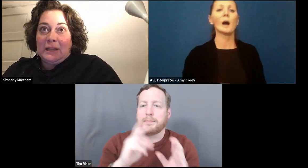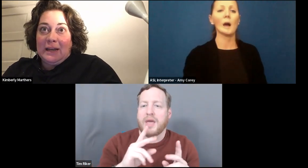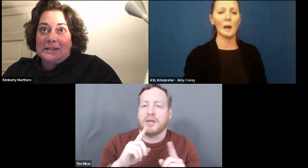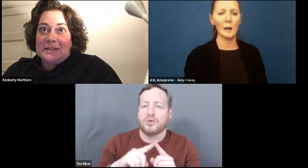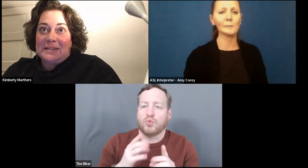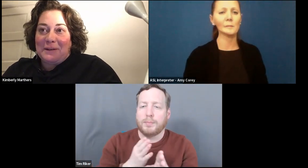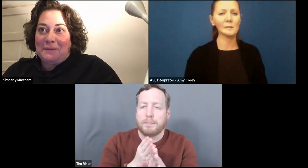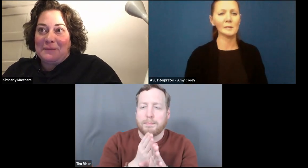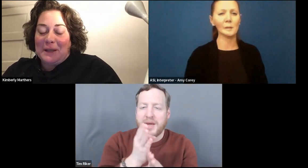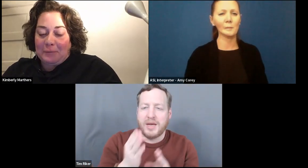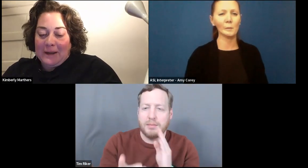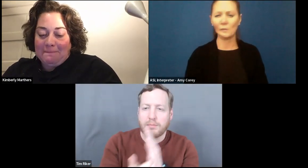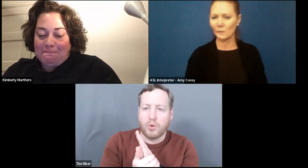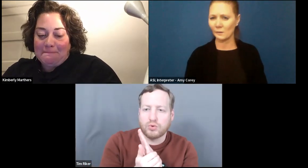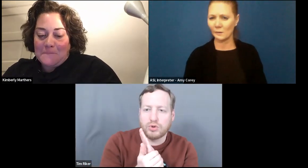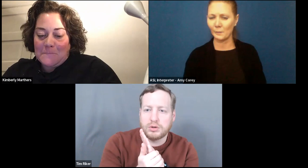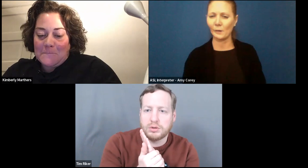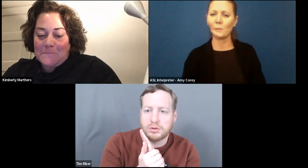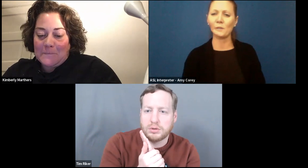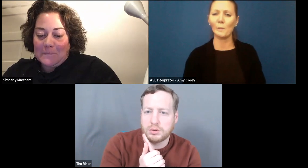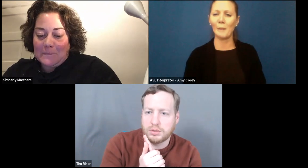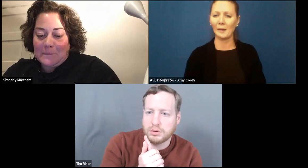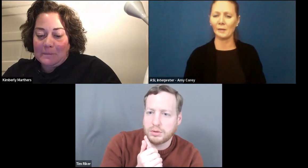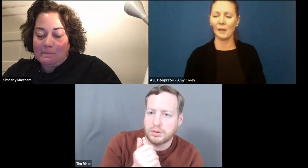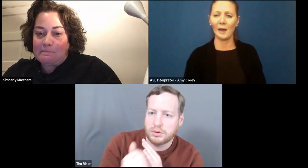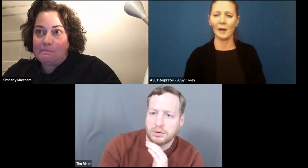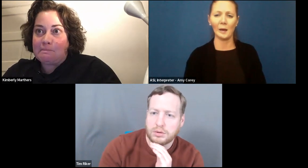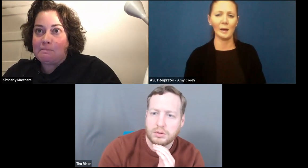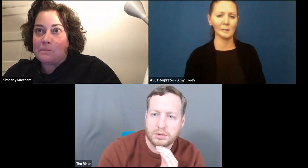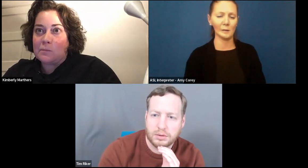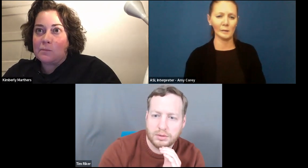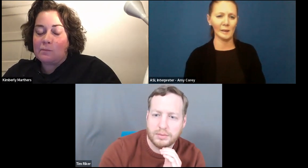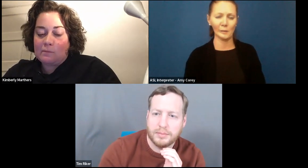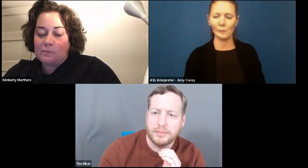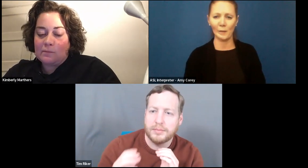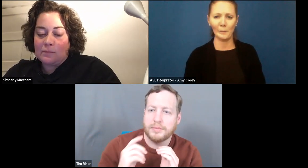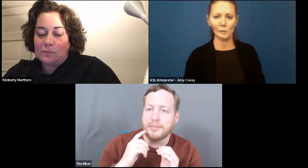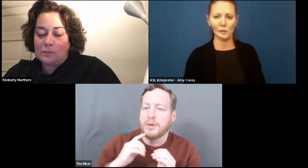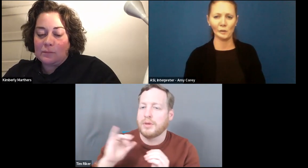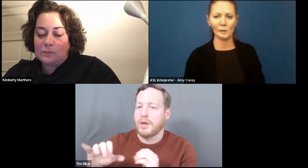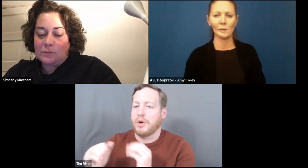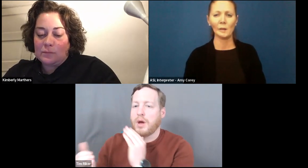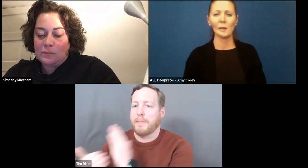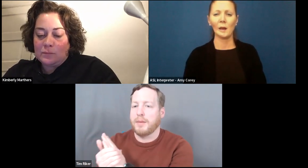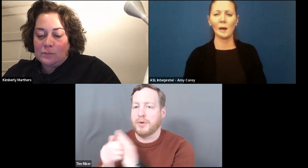very quickly, because it's Tim, Tim here, can we just go back to that attachment for that